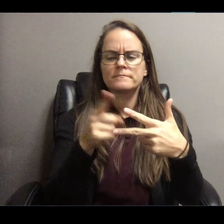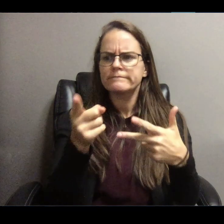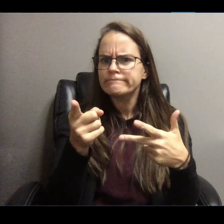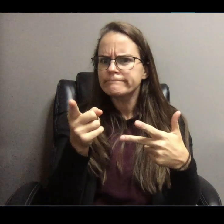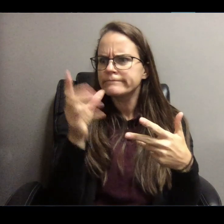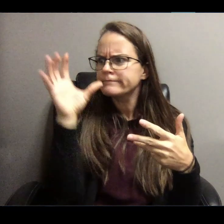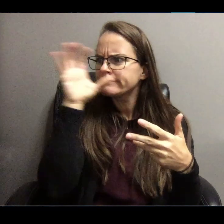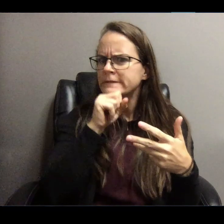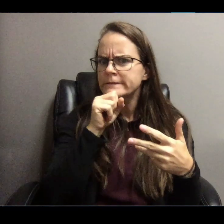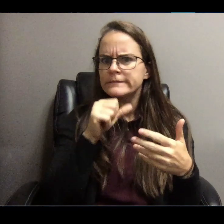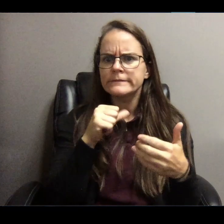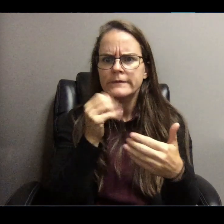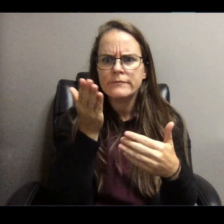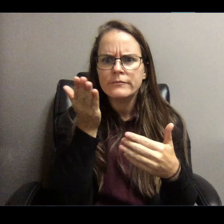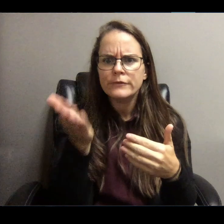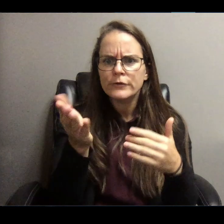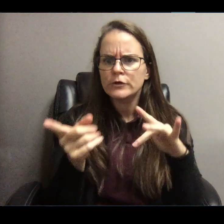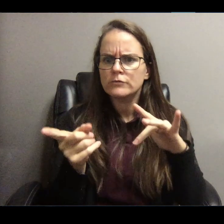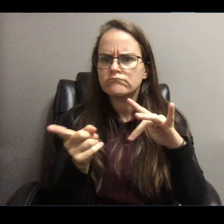absentee ballots,